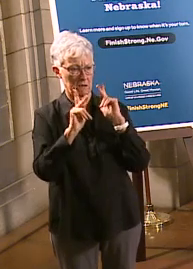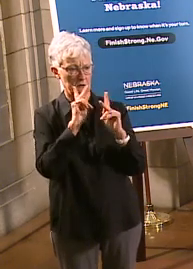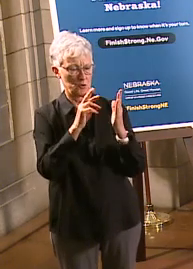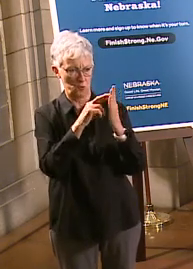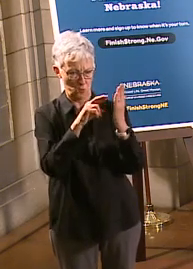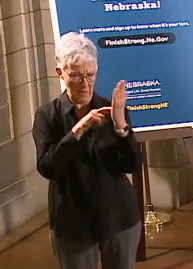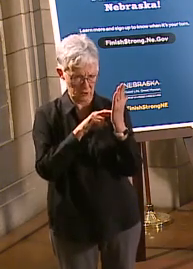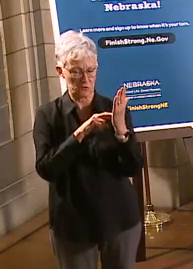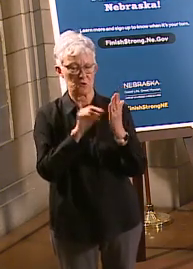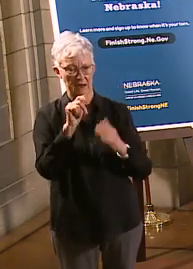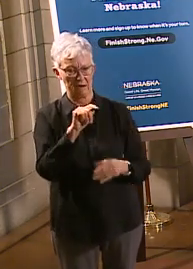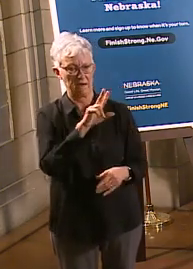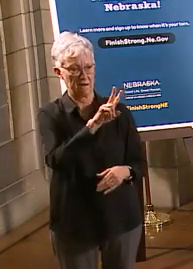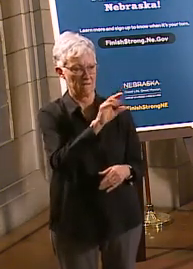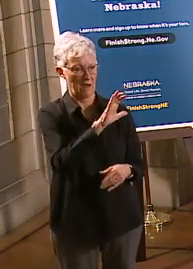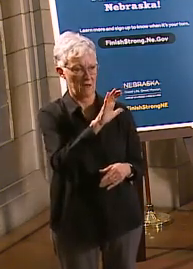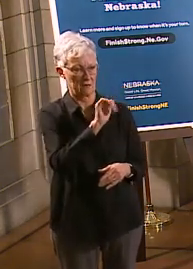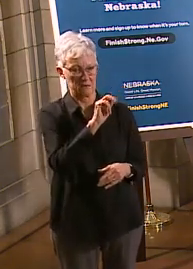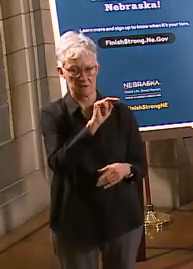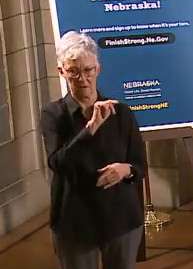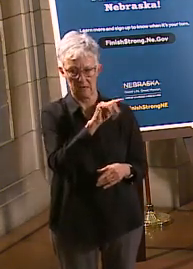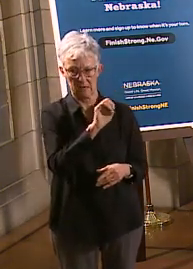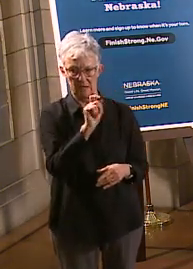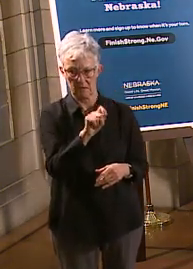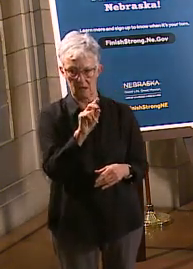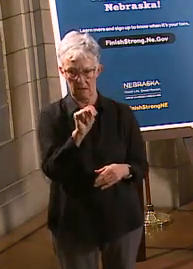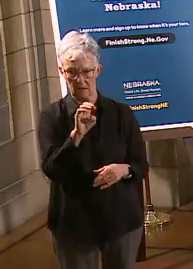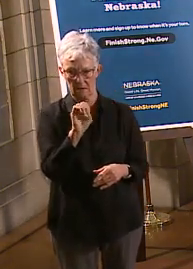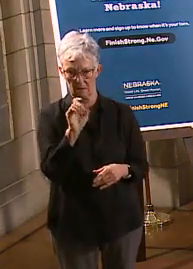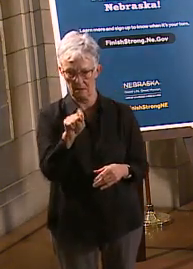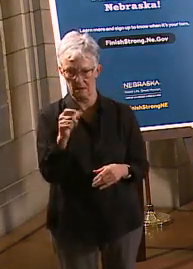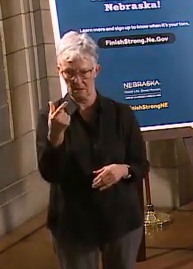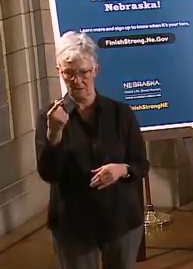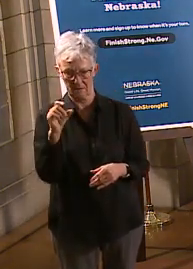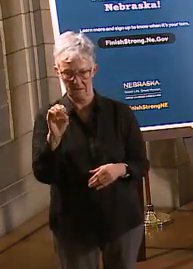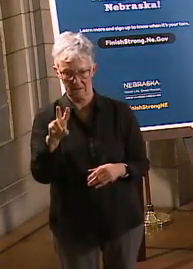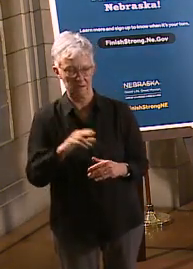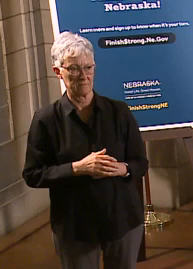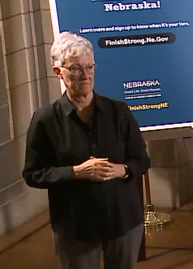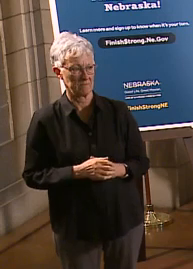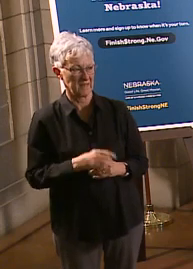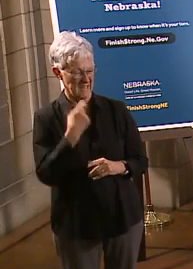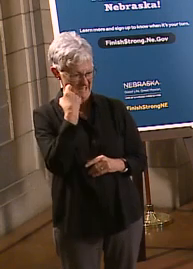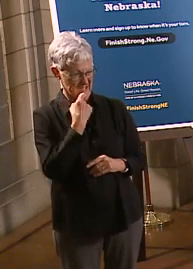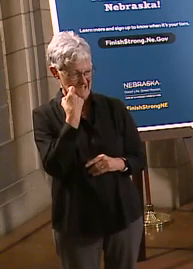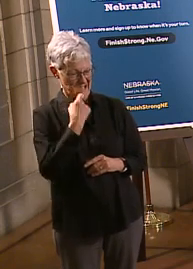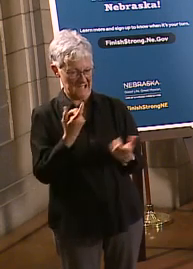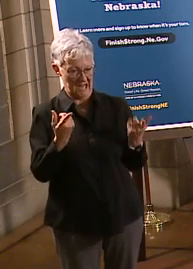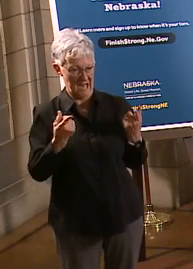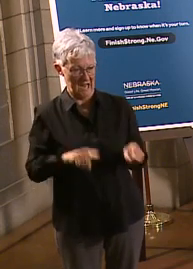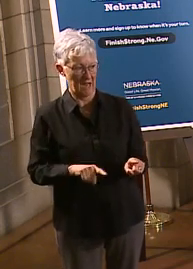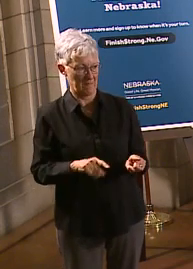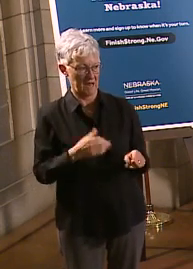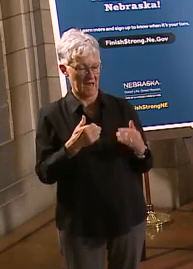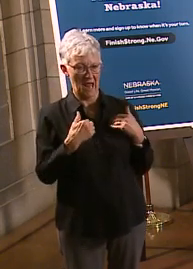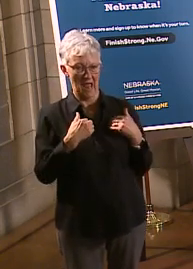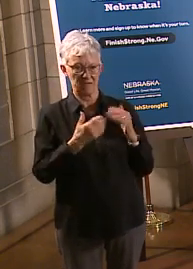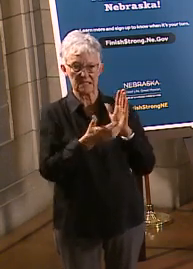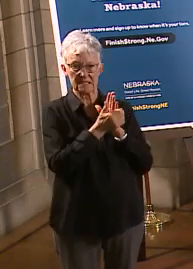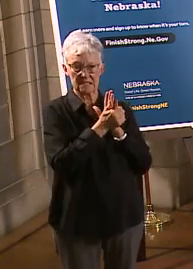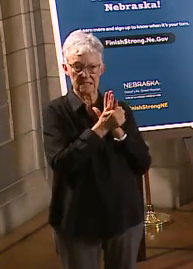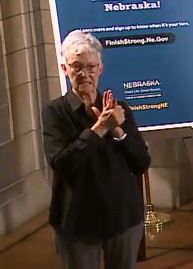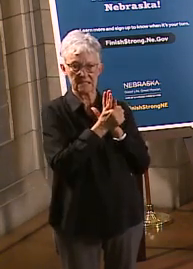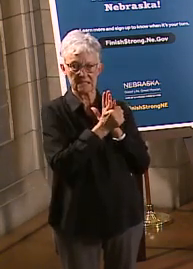at vaccinate.ne.gov. We just had a case with a skilled nursing facility here in the state. They had not had